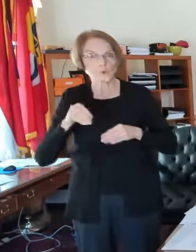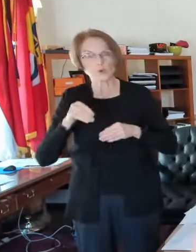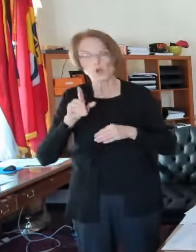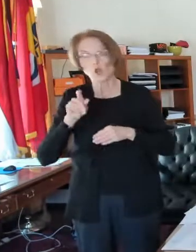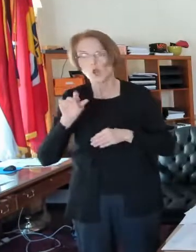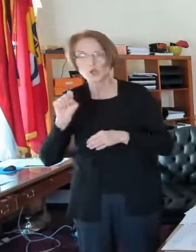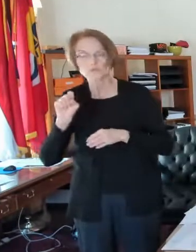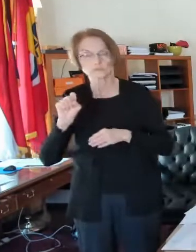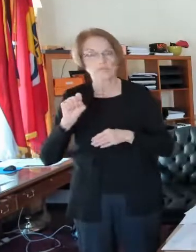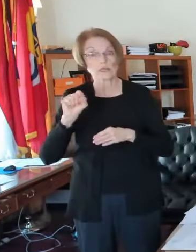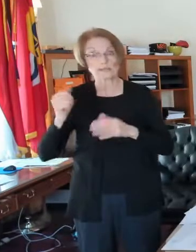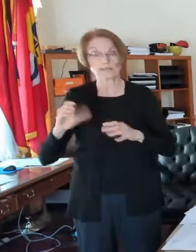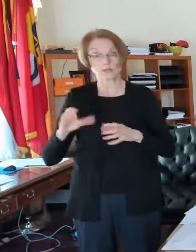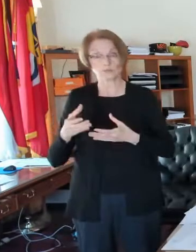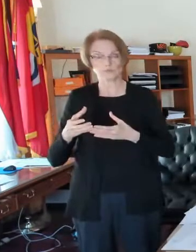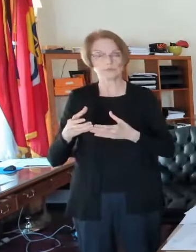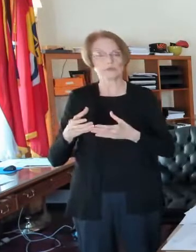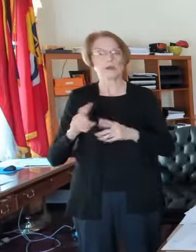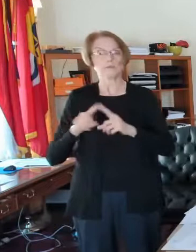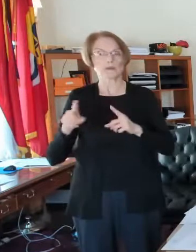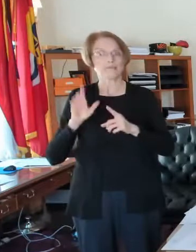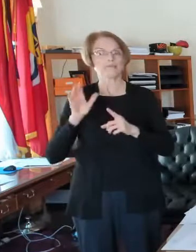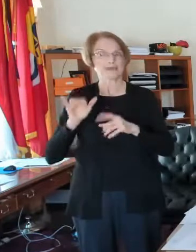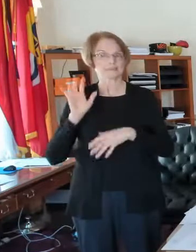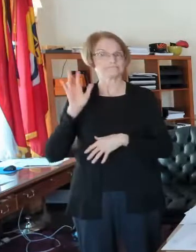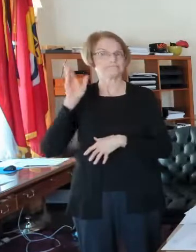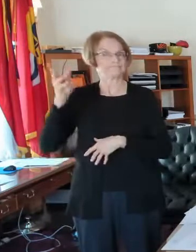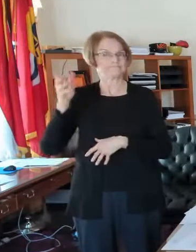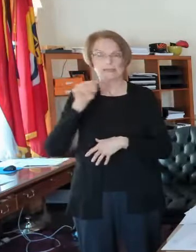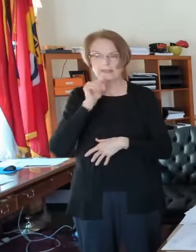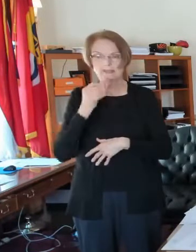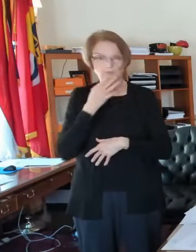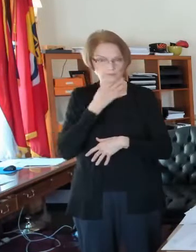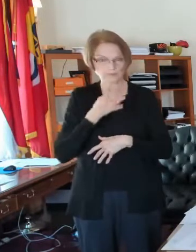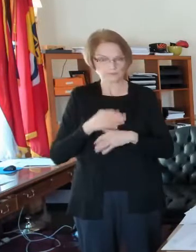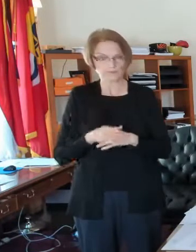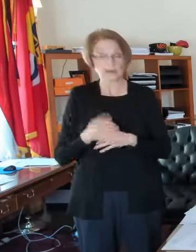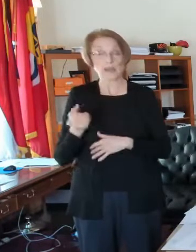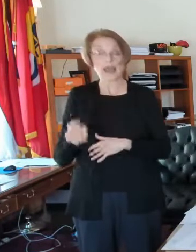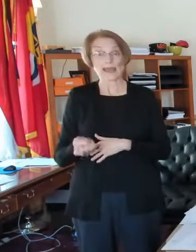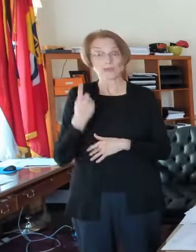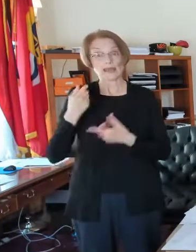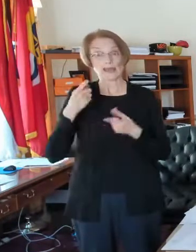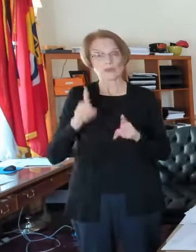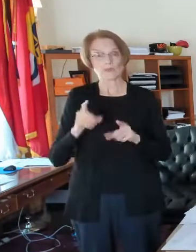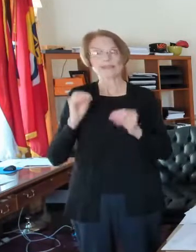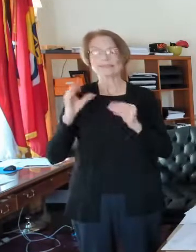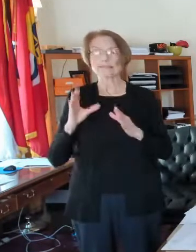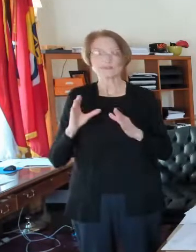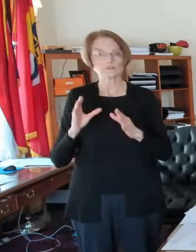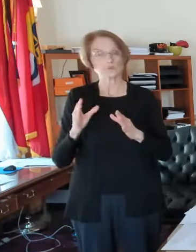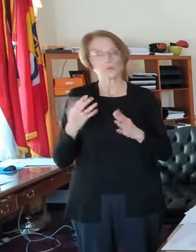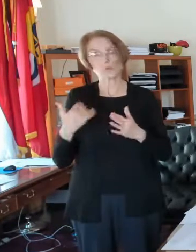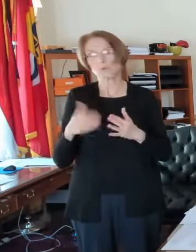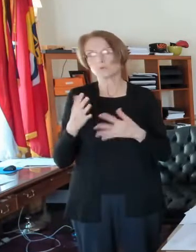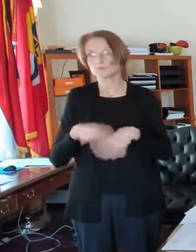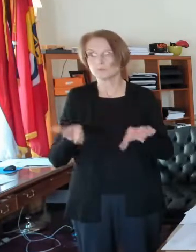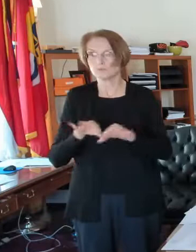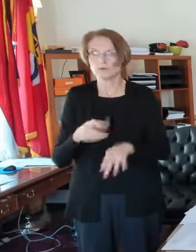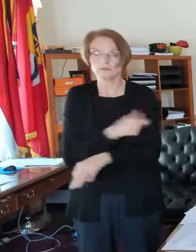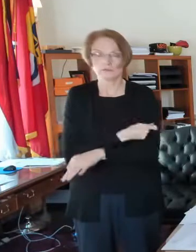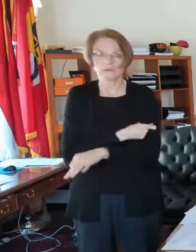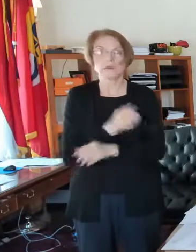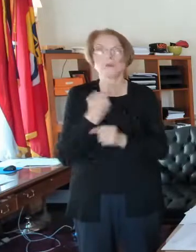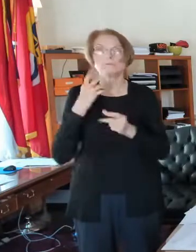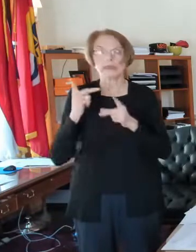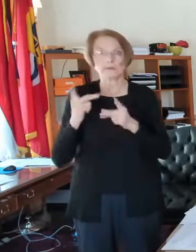next, but that is a ways off. And, I understand and I agree that teachers need to be vaccinated, and I hear from a